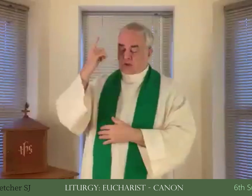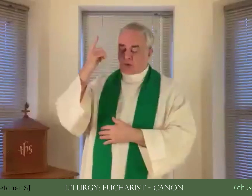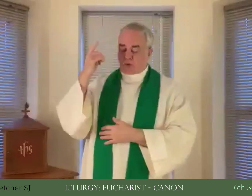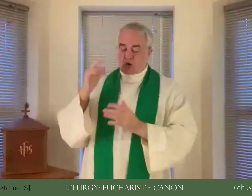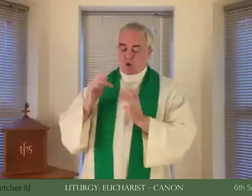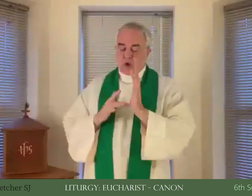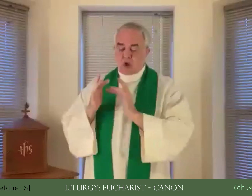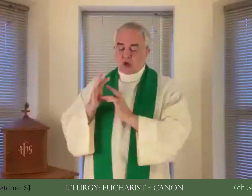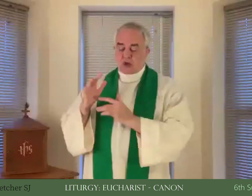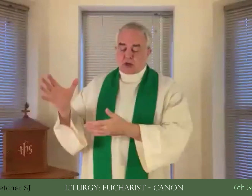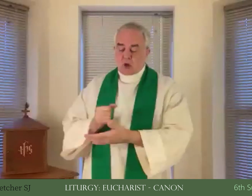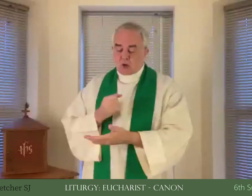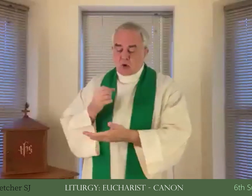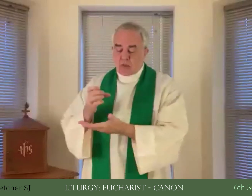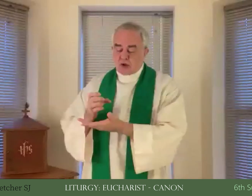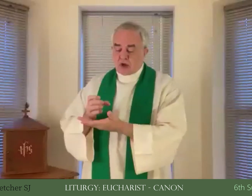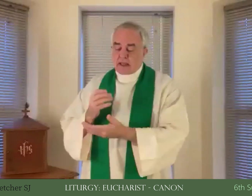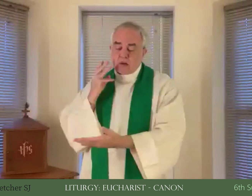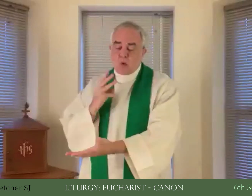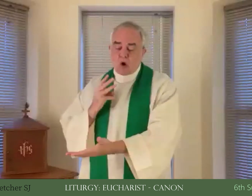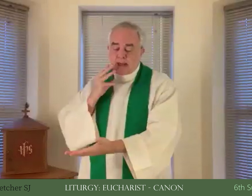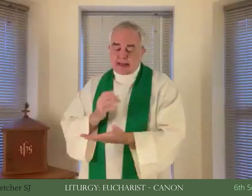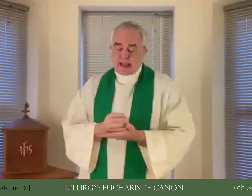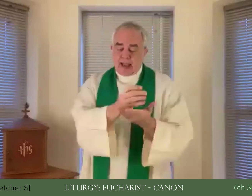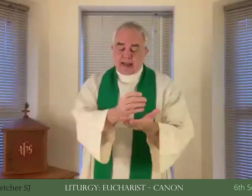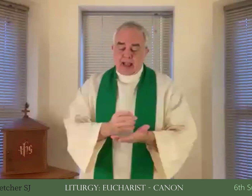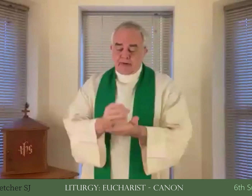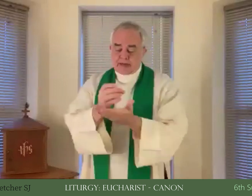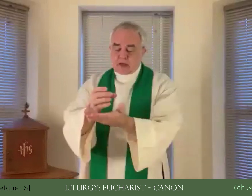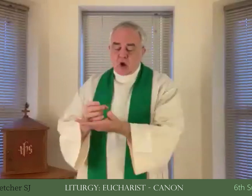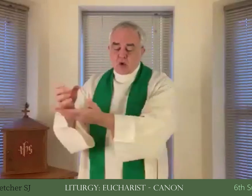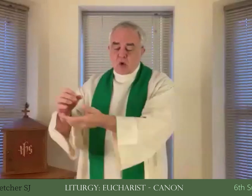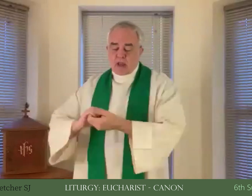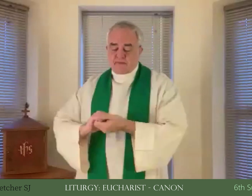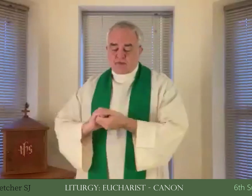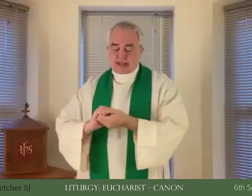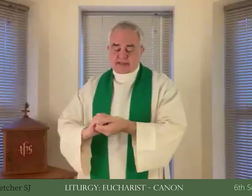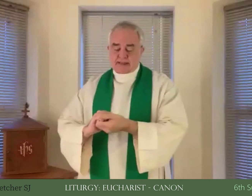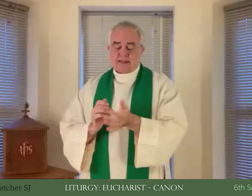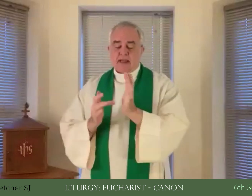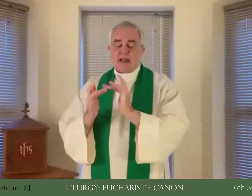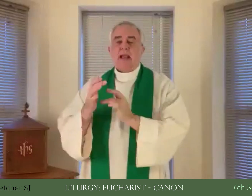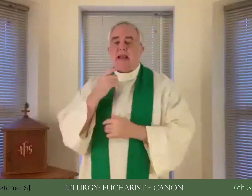thanked you. Jesus took the salad of wine, gave it who he found. He